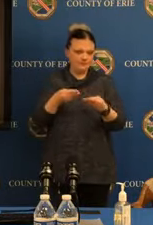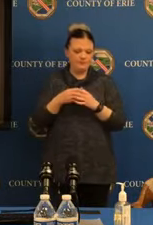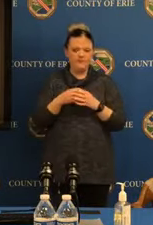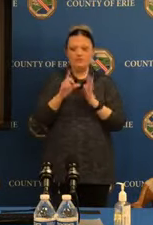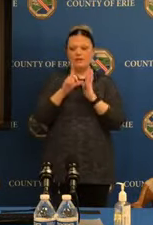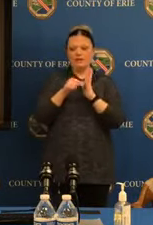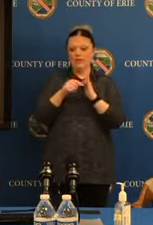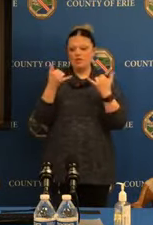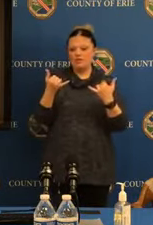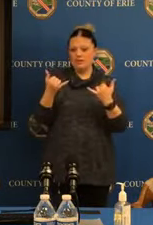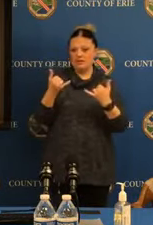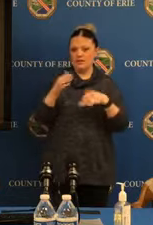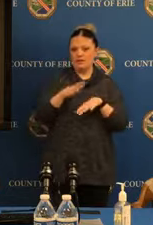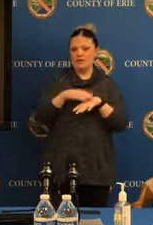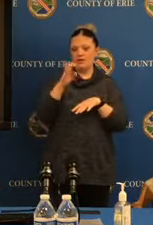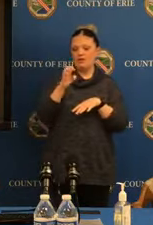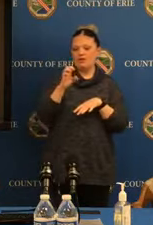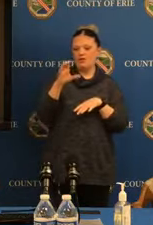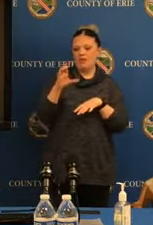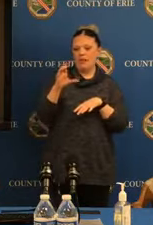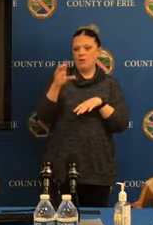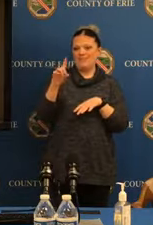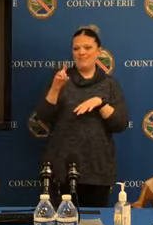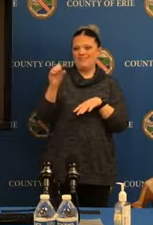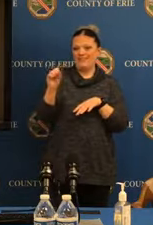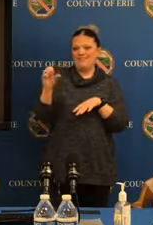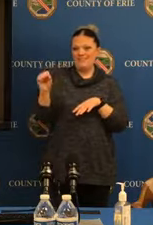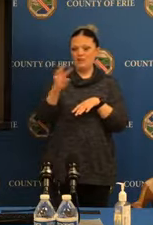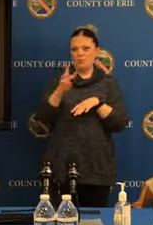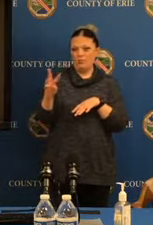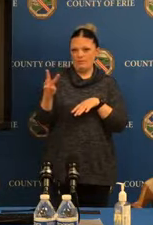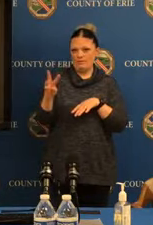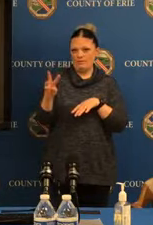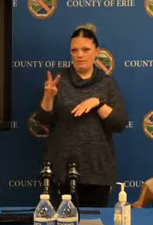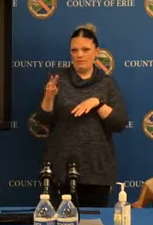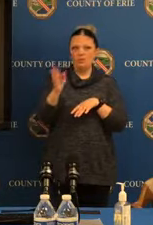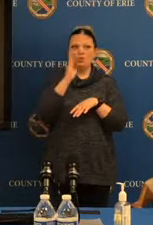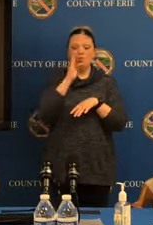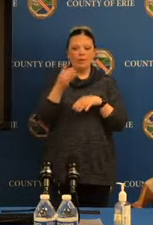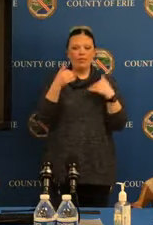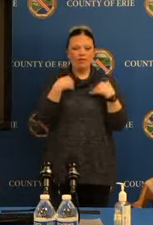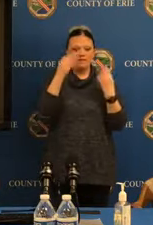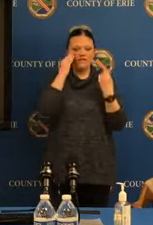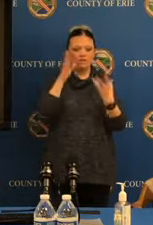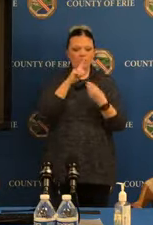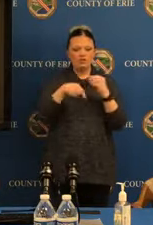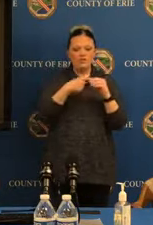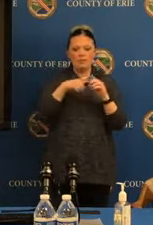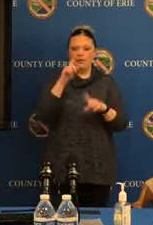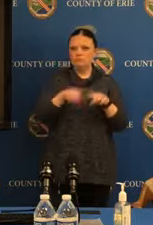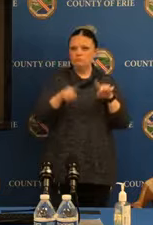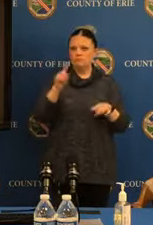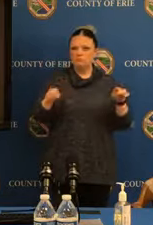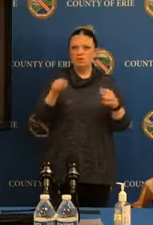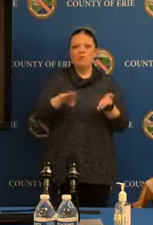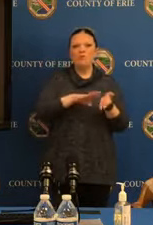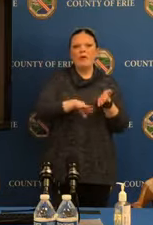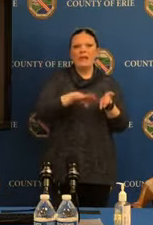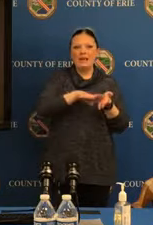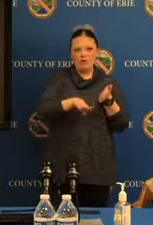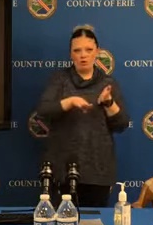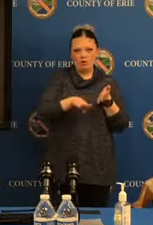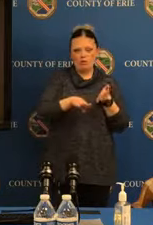today on Erie County DSS's website, there will be information about the variety of waivers that Erie